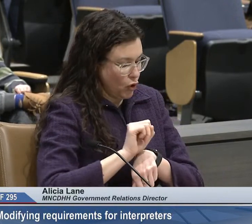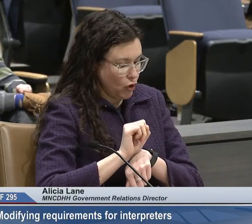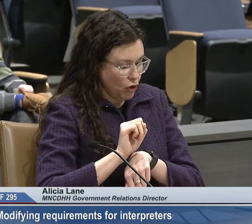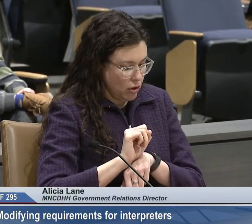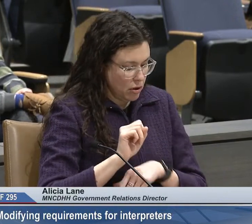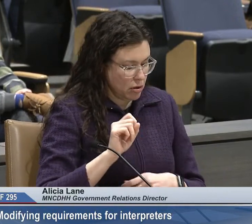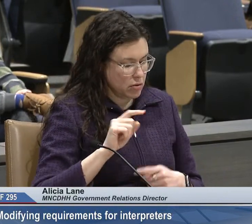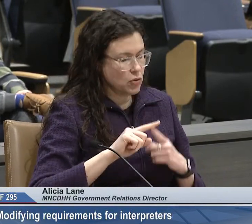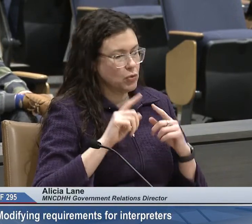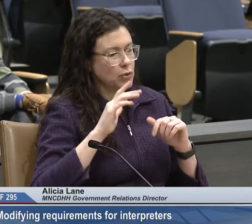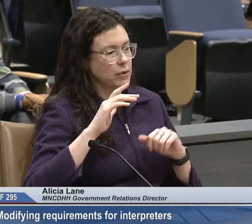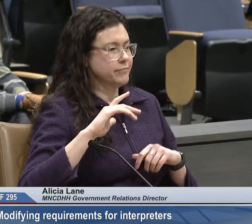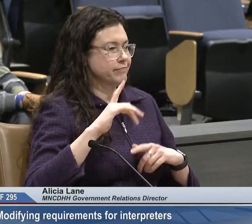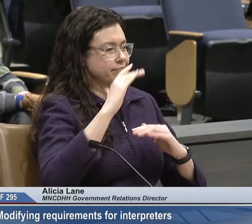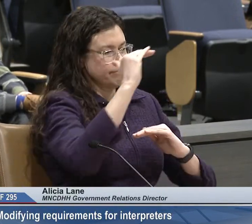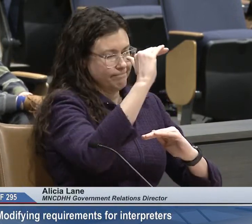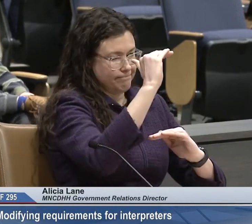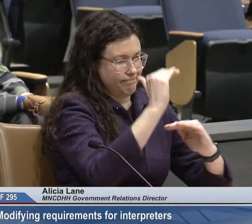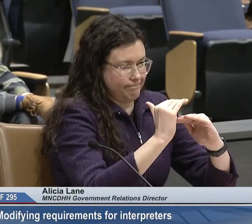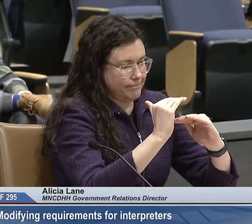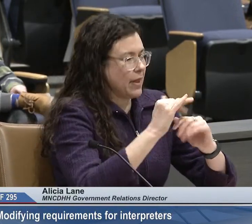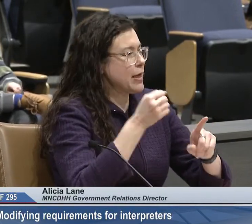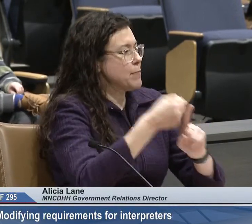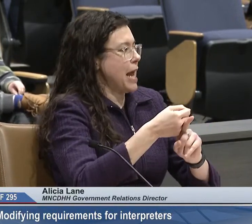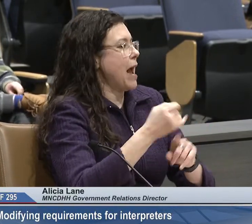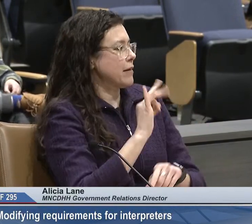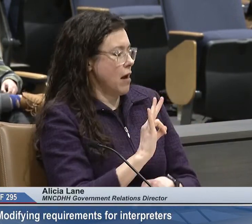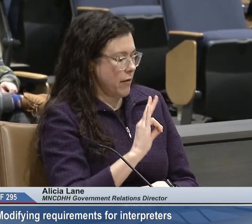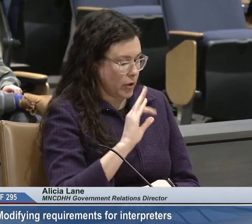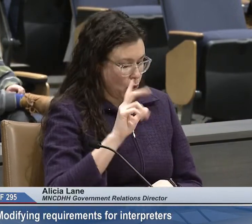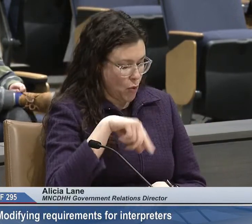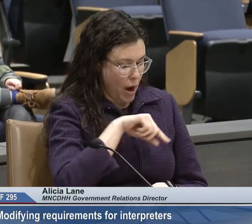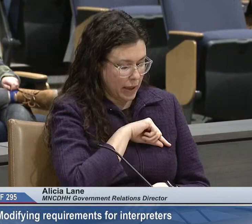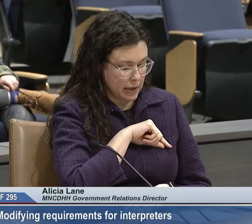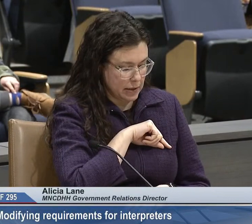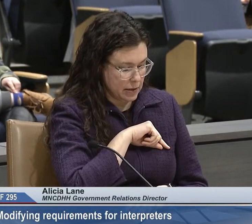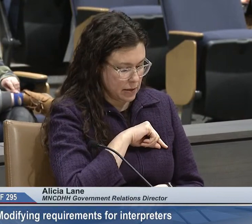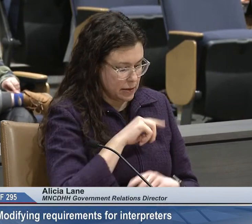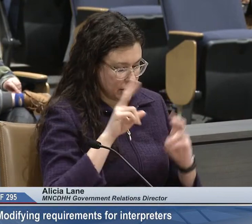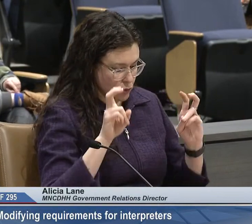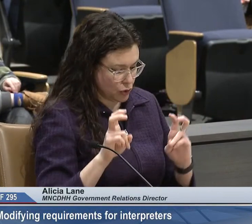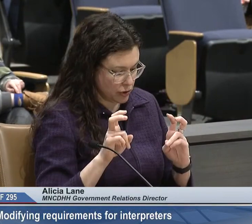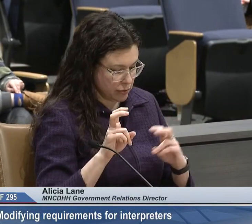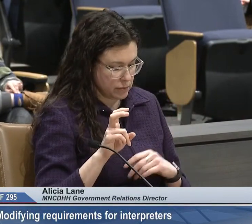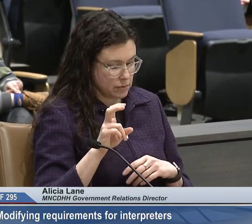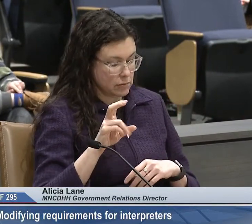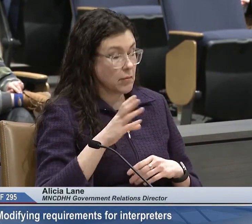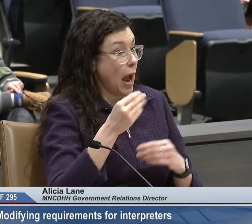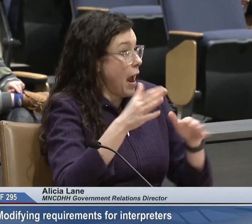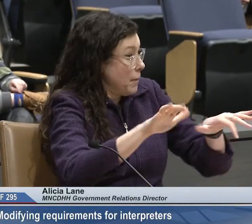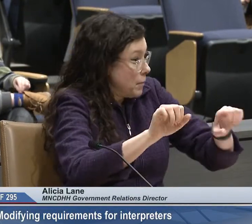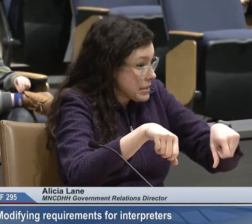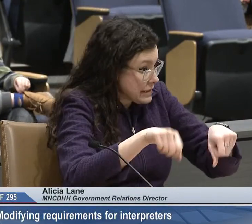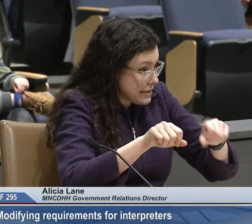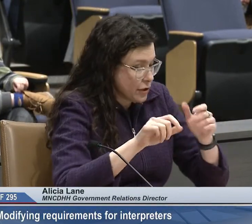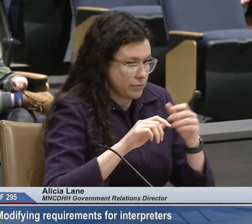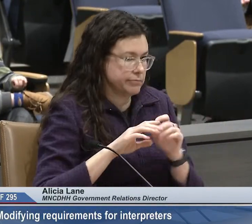to work to mitigate that impact of quality issues and potentially